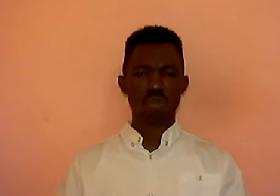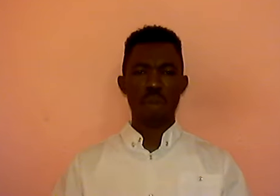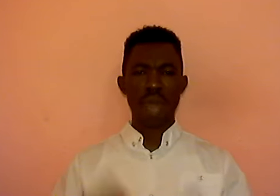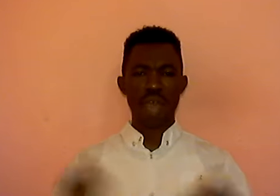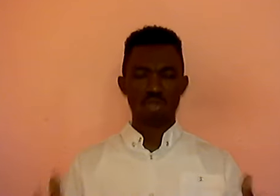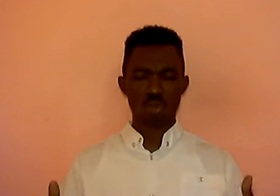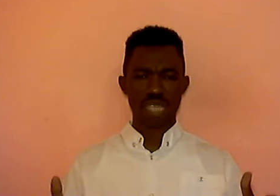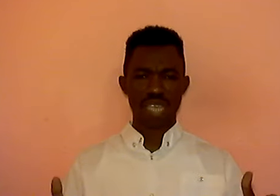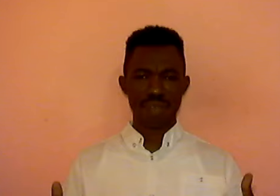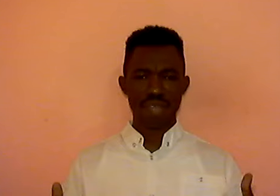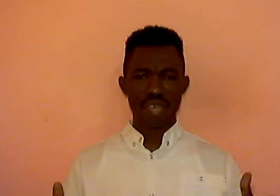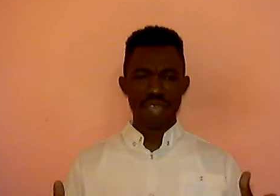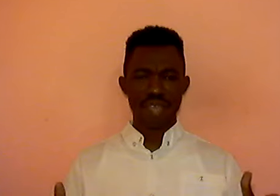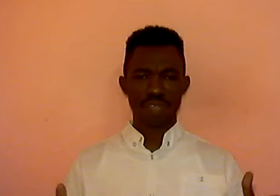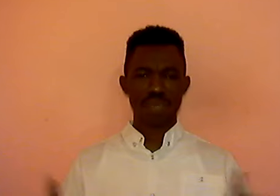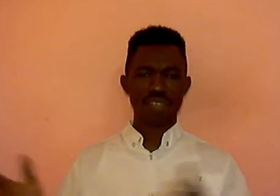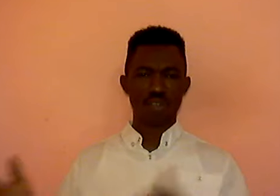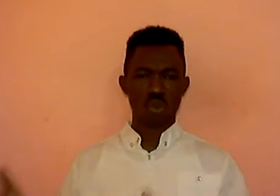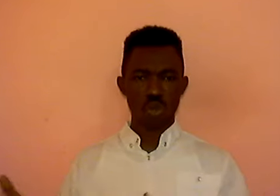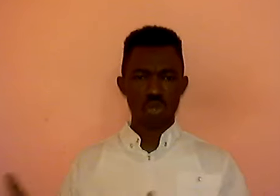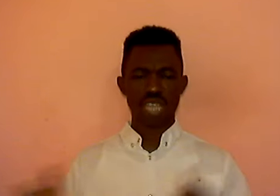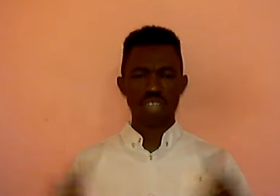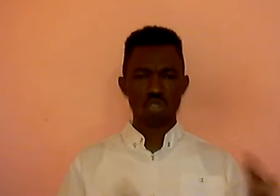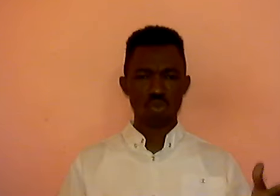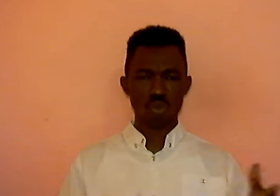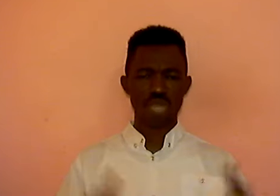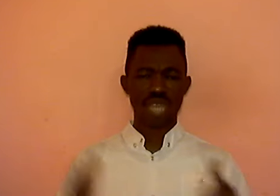come out with a expensive clothes and shoes and the